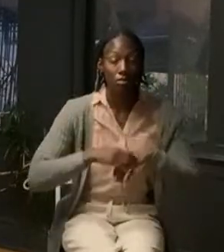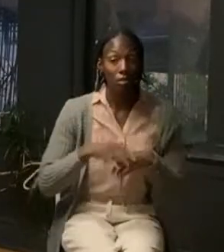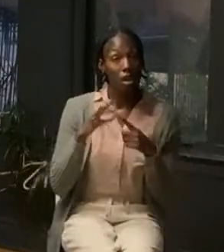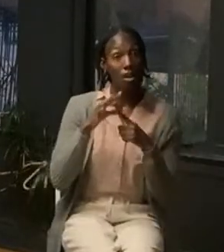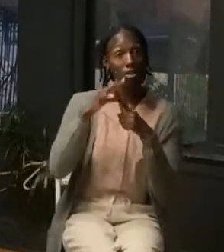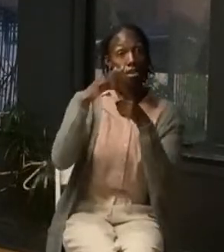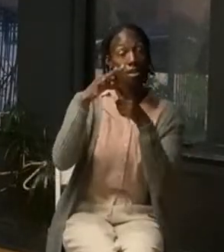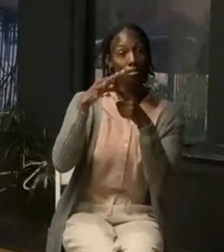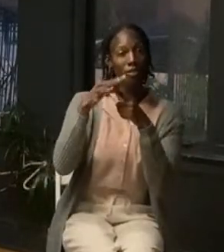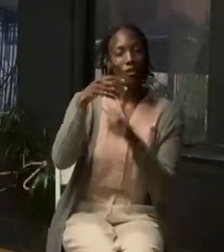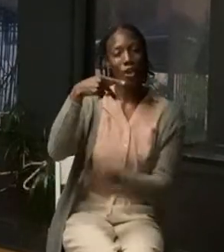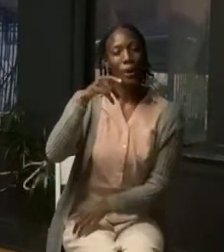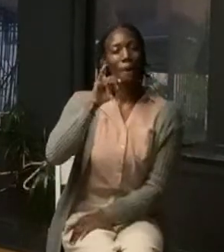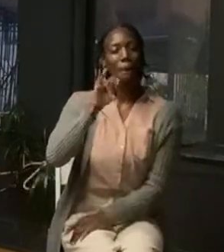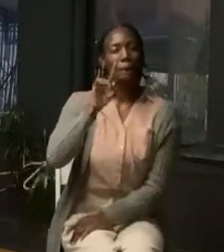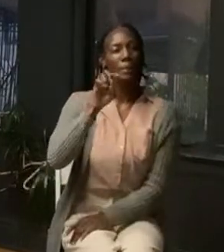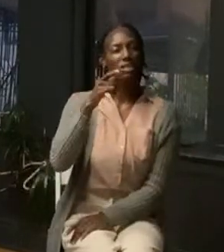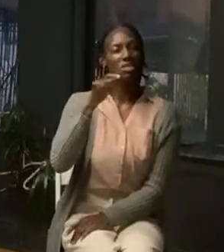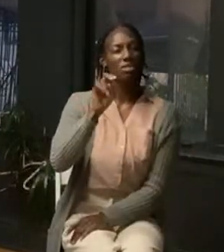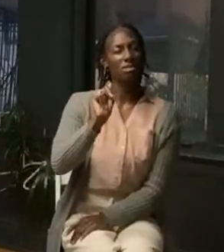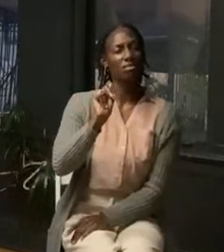except for pigeons.